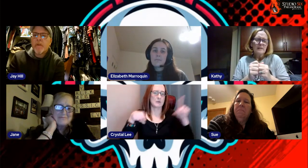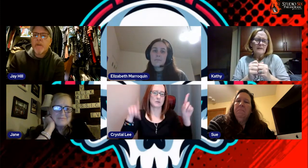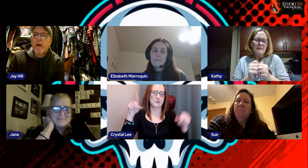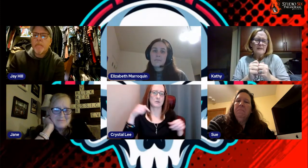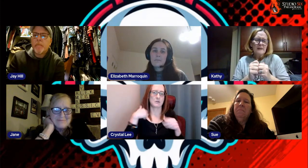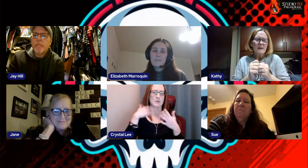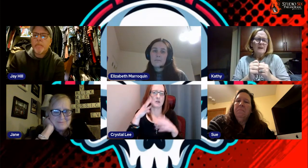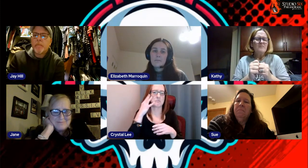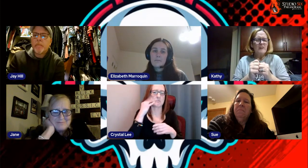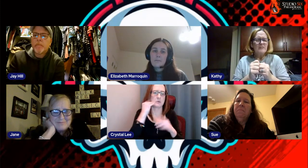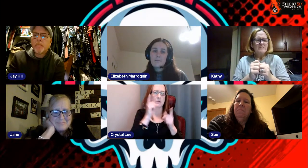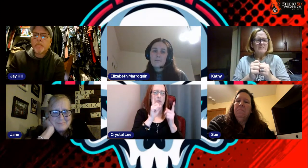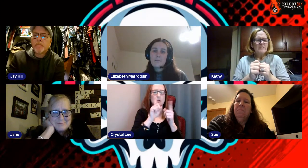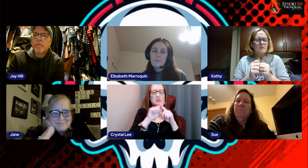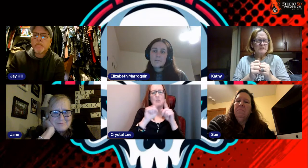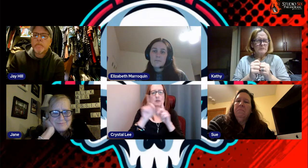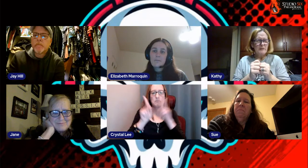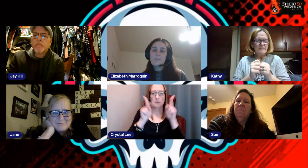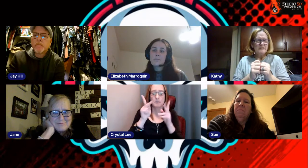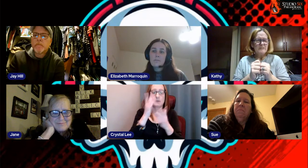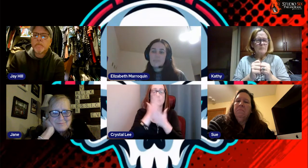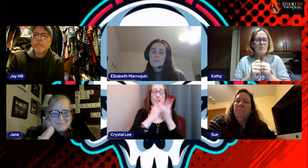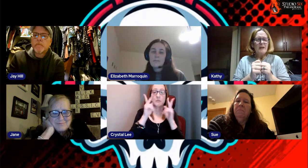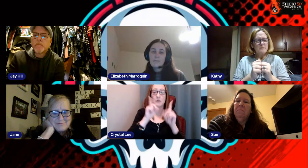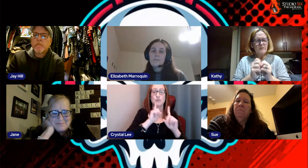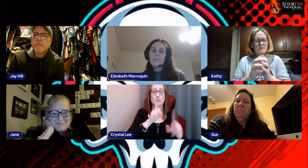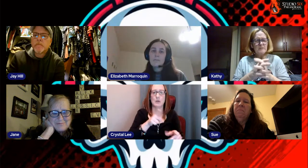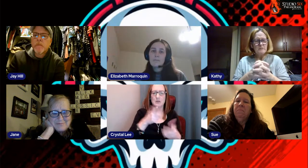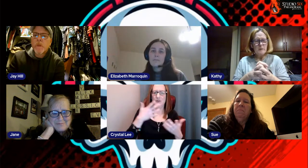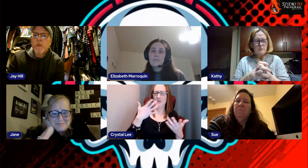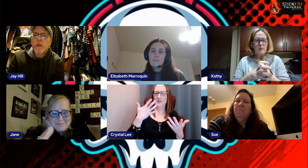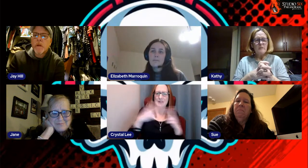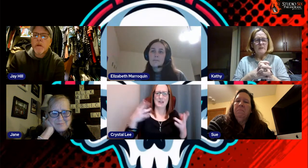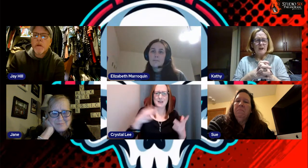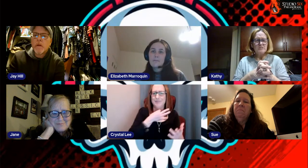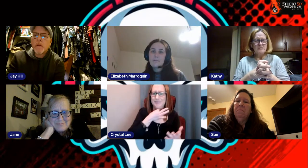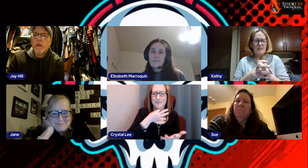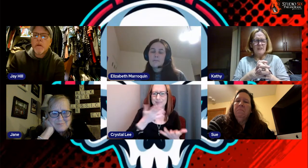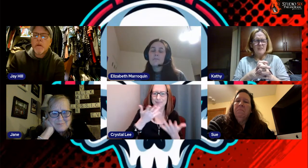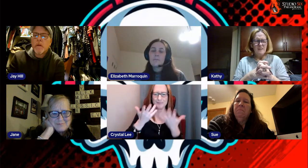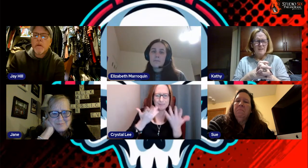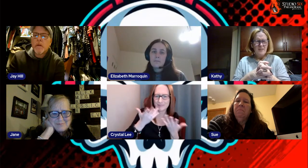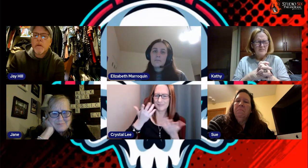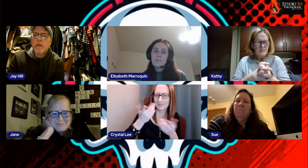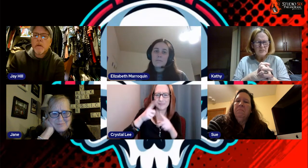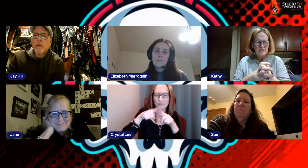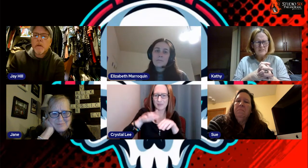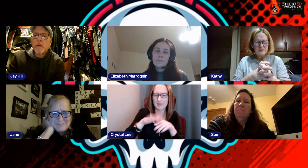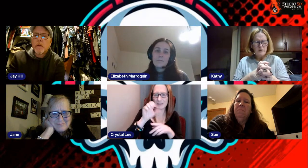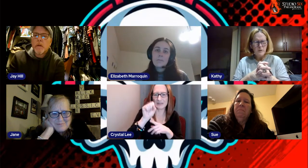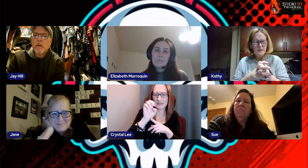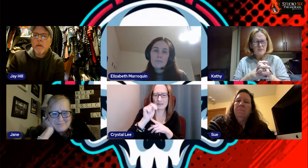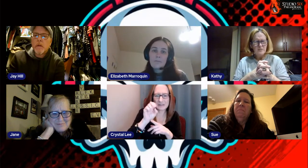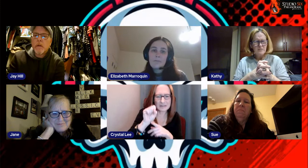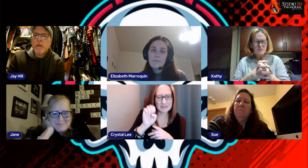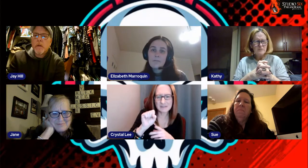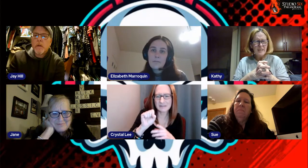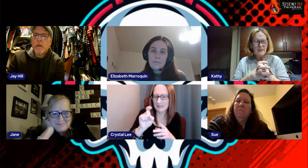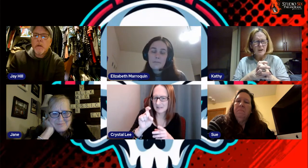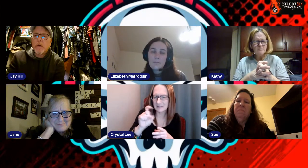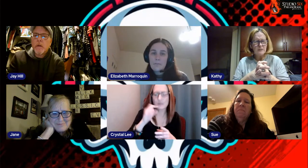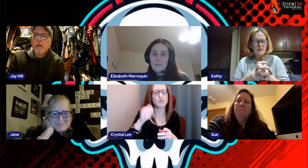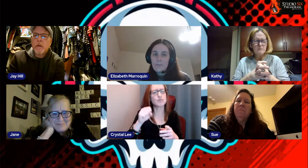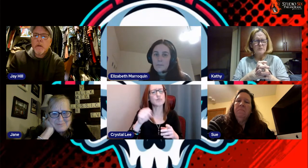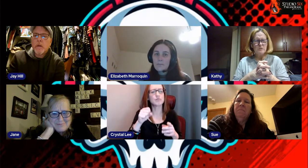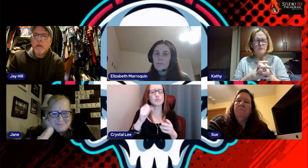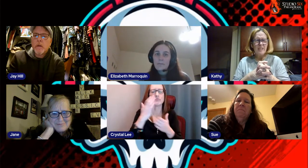So really a various experience. Very different people, the actions like they care, like what? You rely